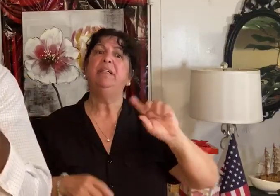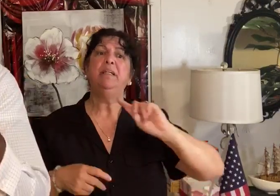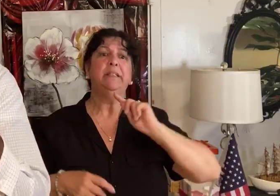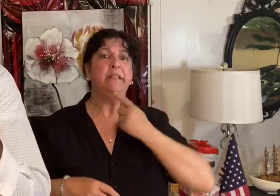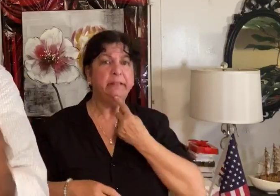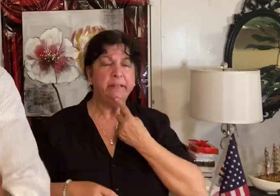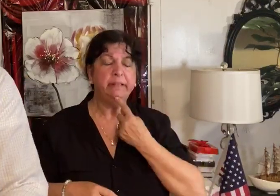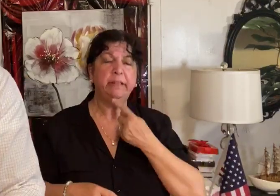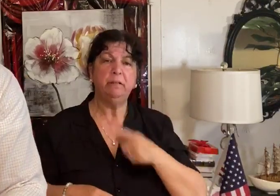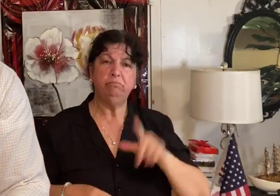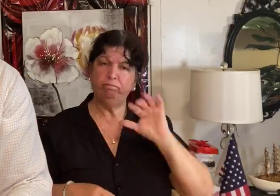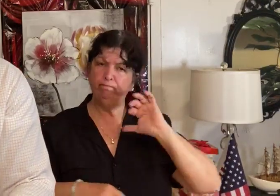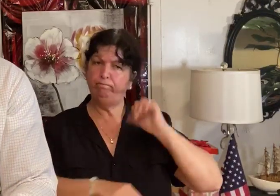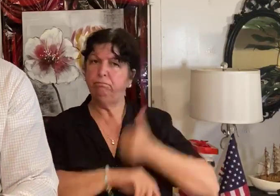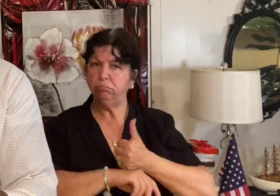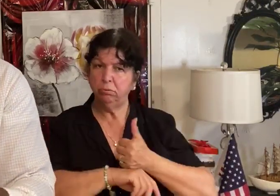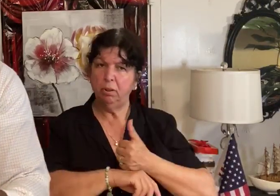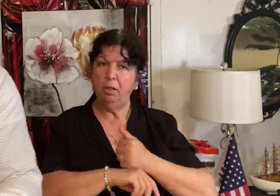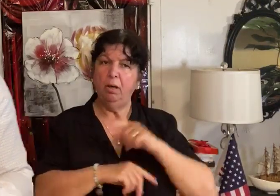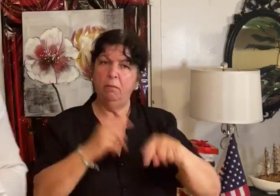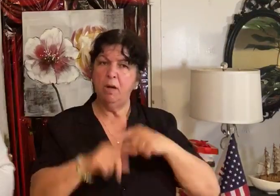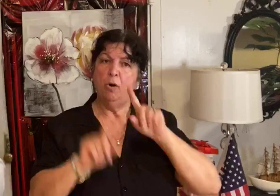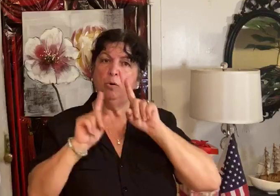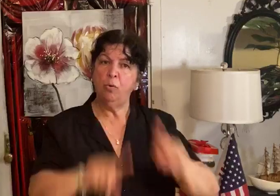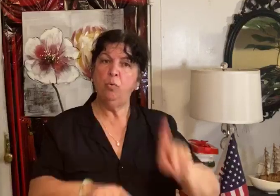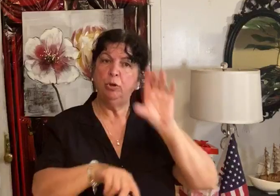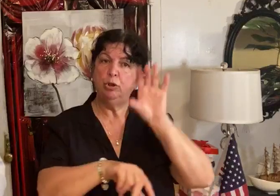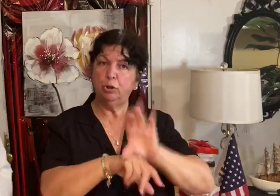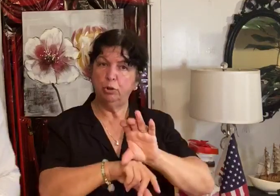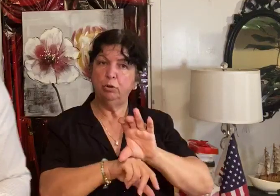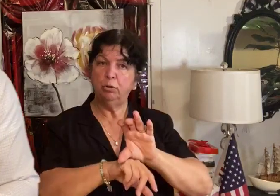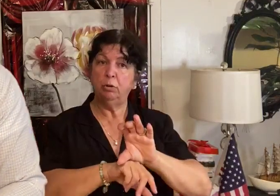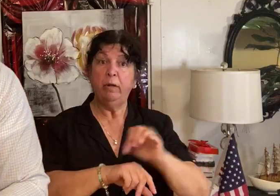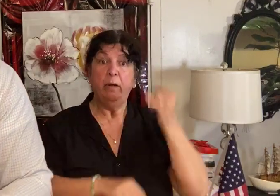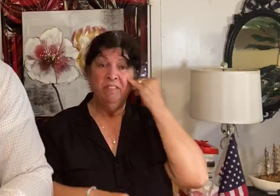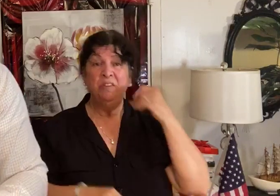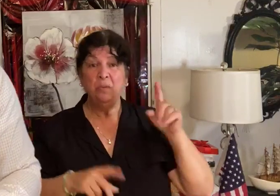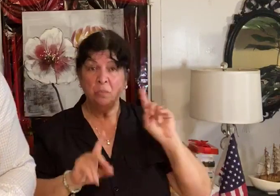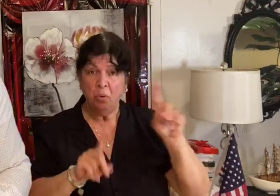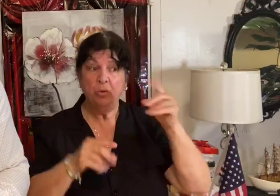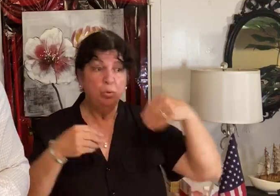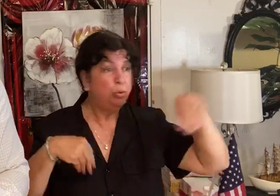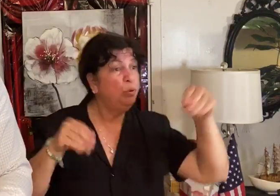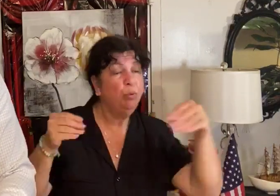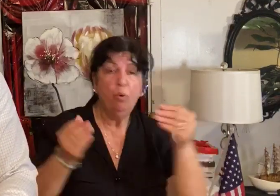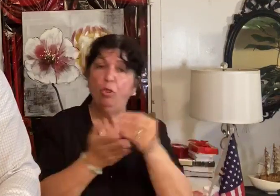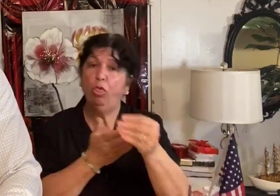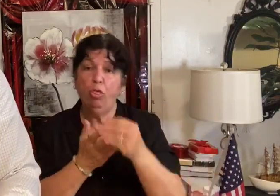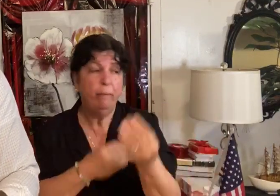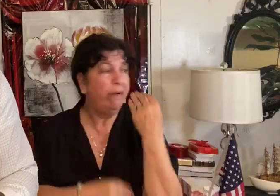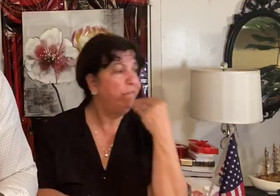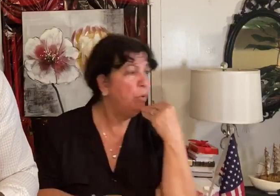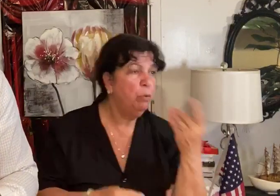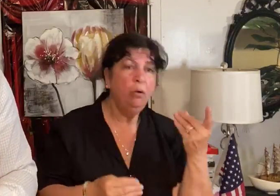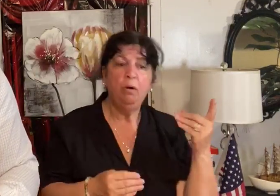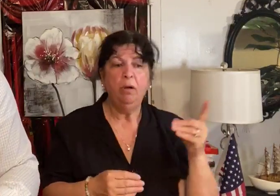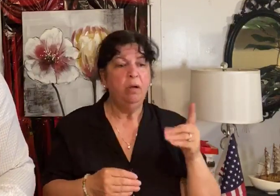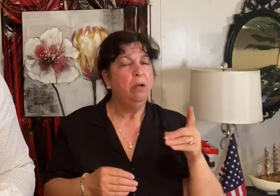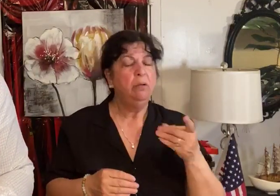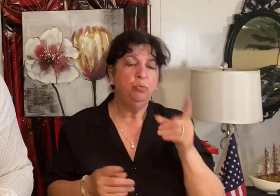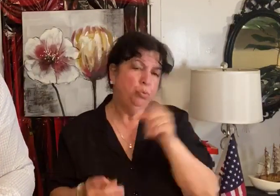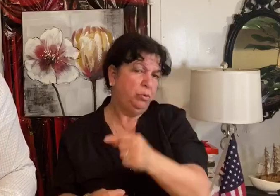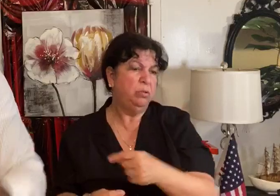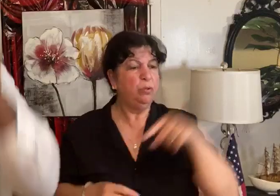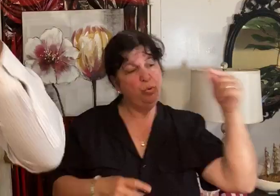steadfast about this thing, going to church. Again, if you could go to the supermarket, if you could run around town, do your errands,